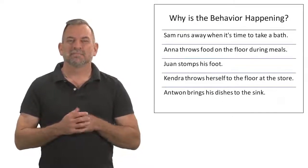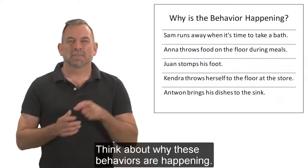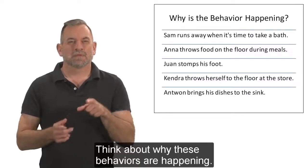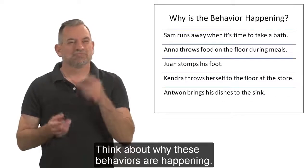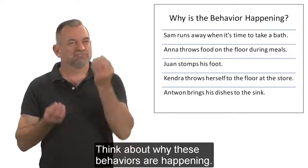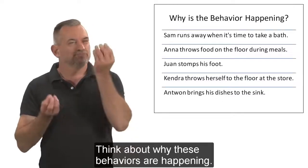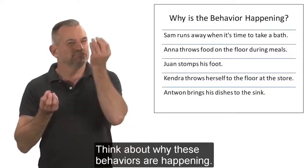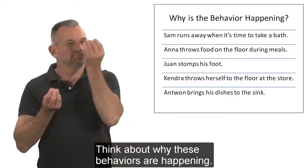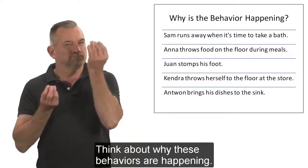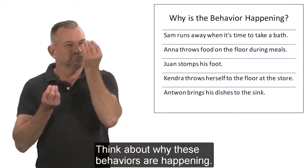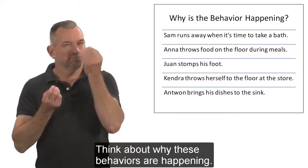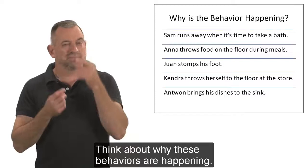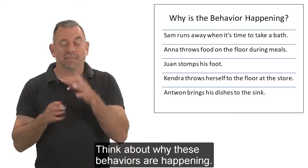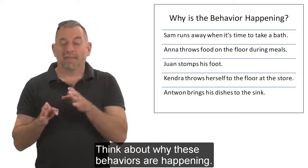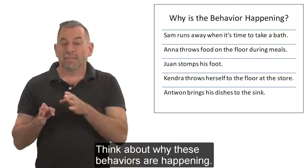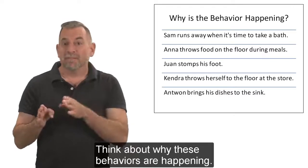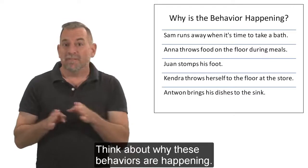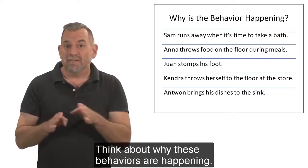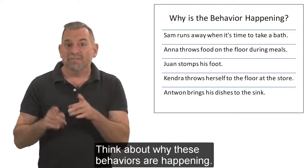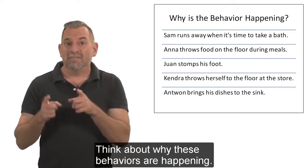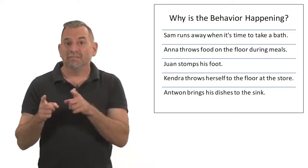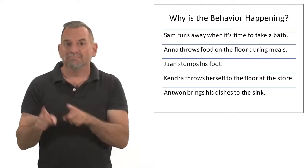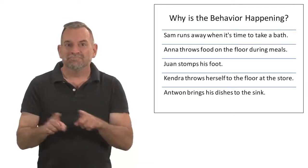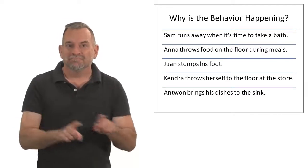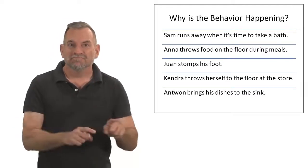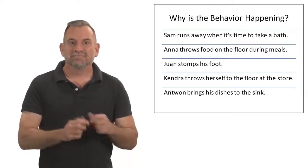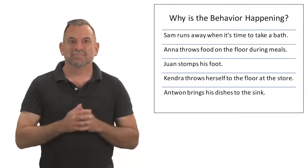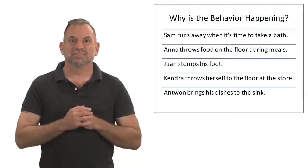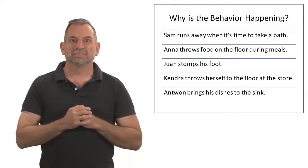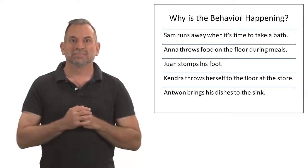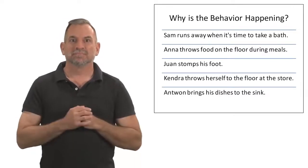Think about why these behaviors are happening.